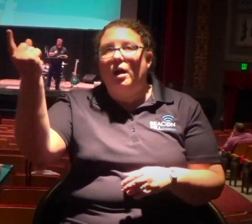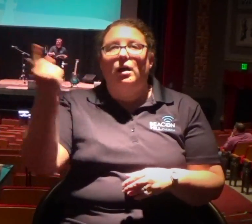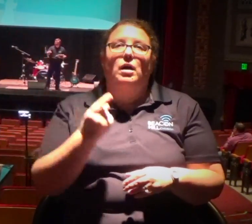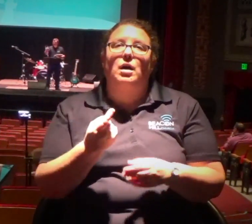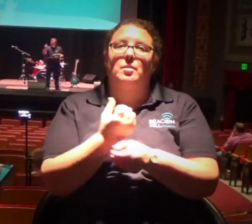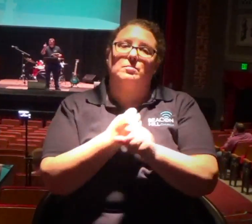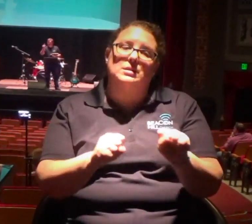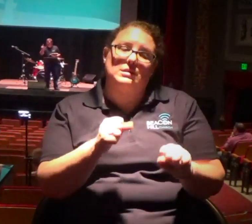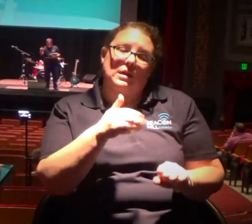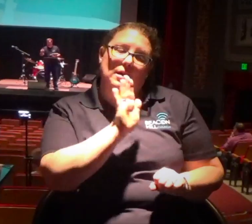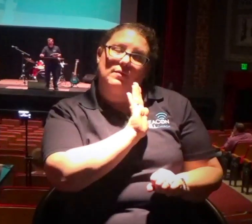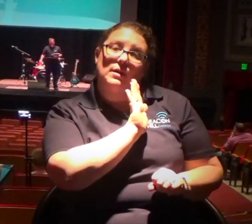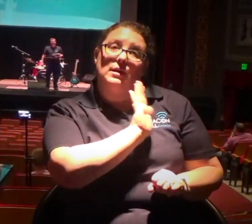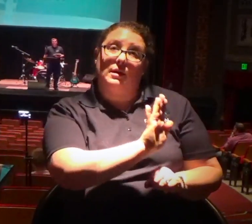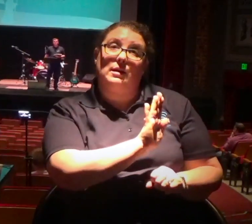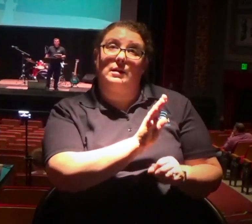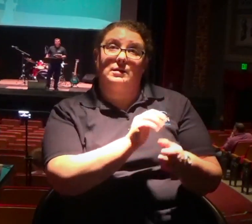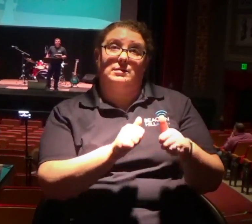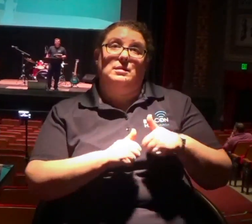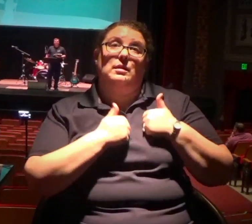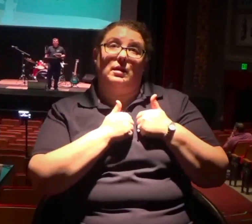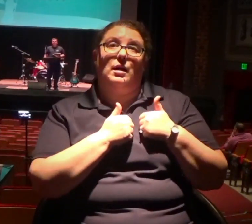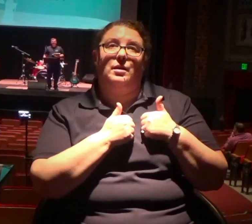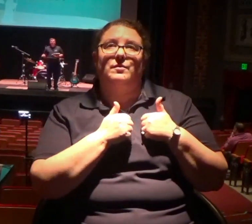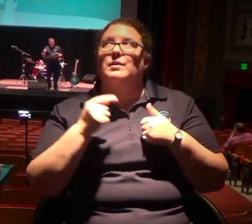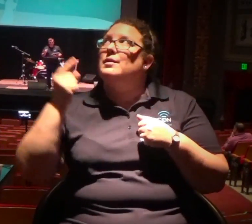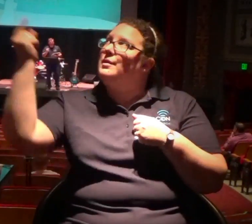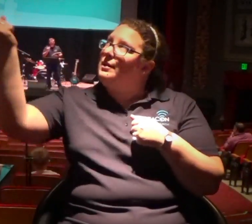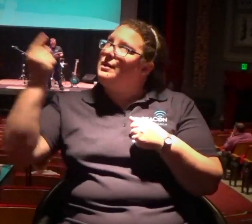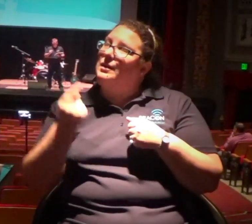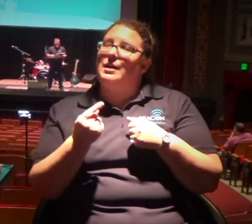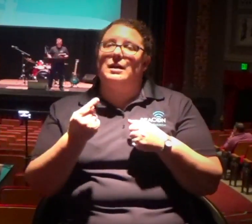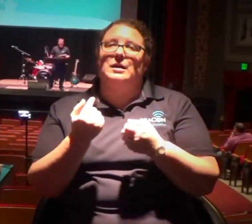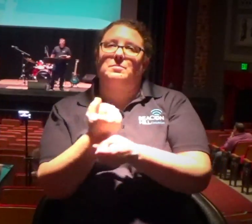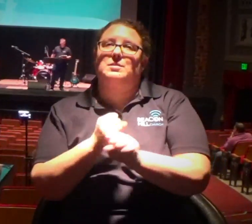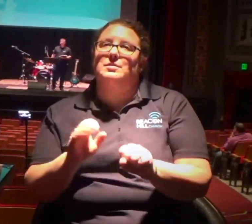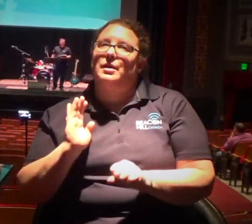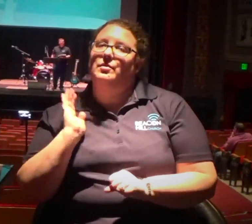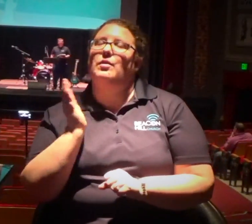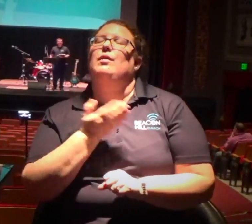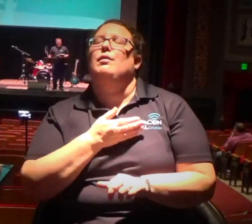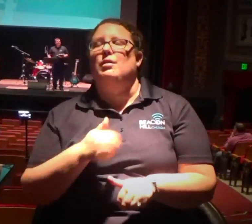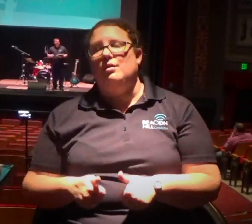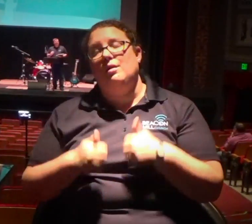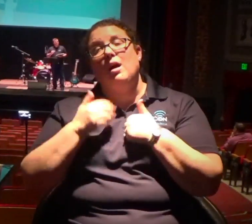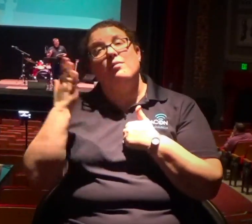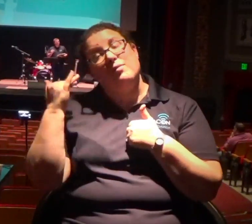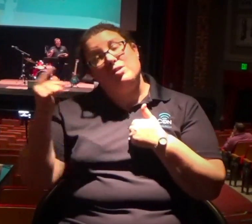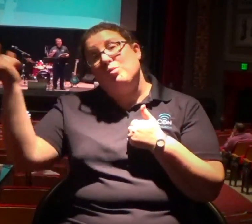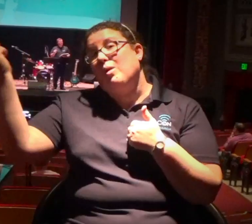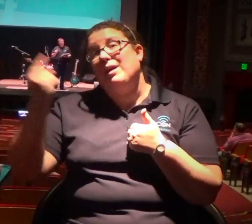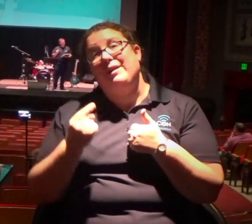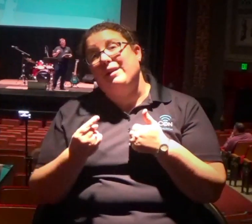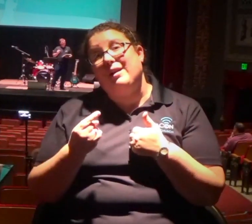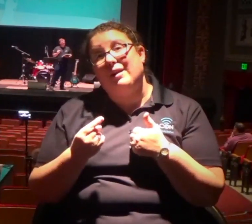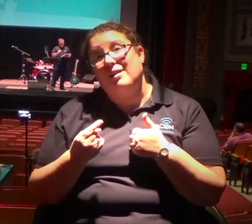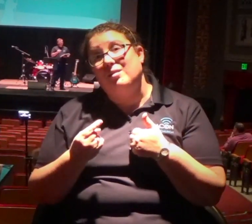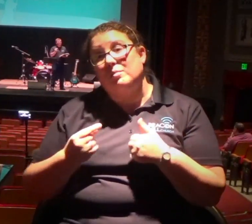life, but our life. That was why he came. And yet the generation, he talks about